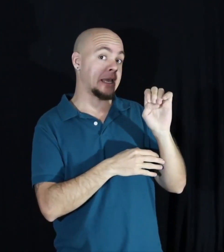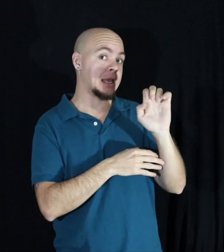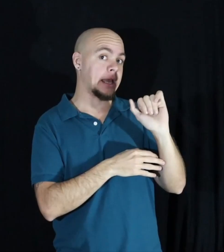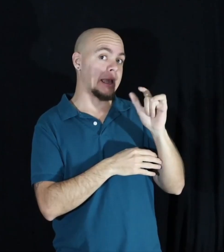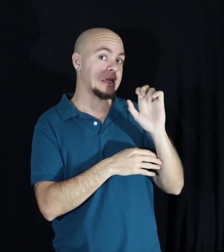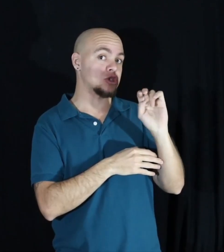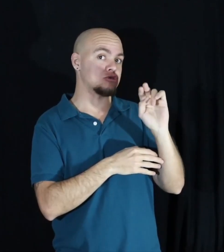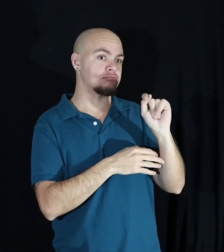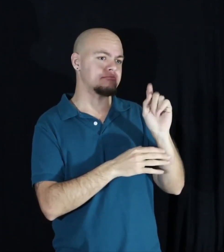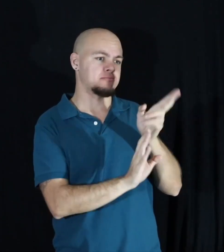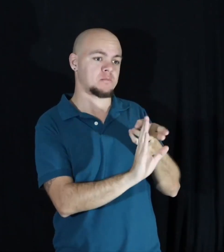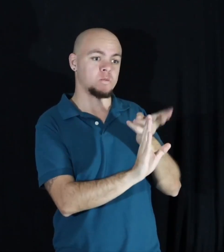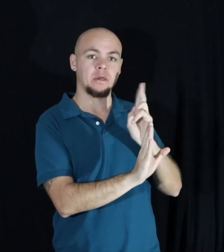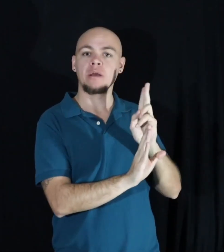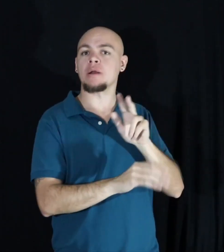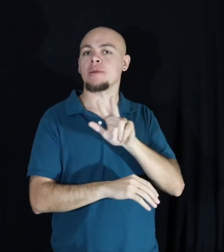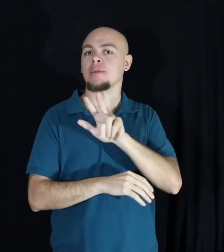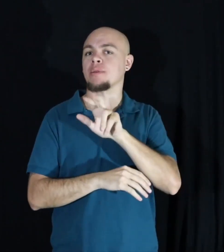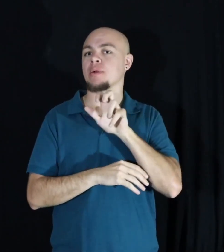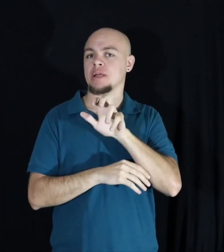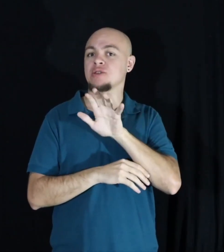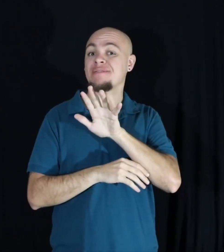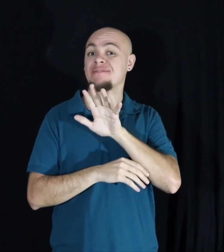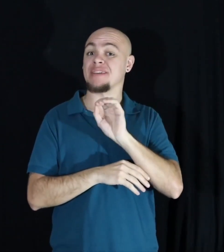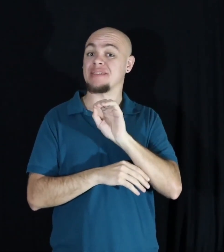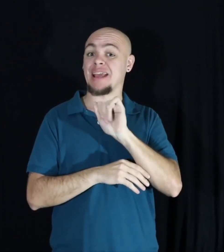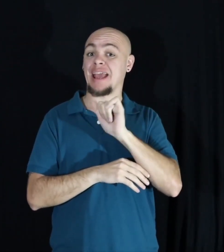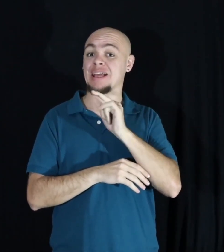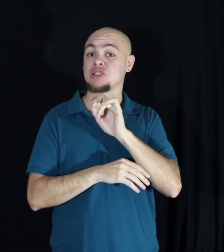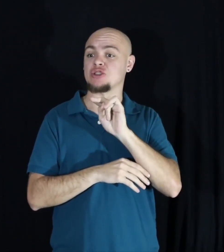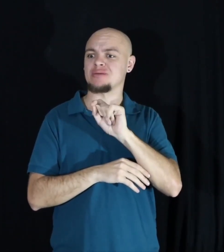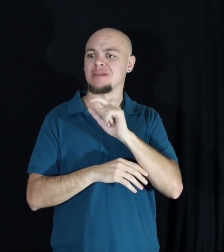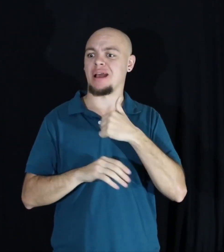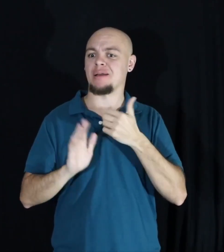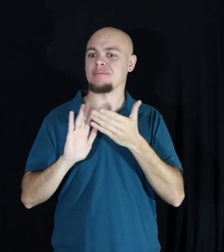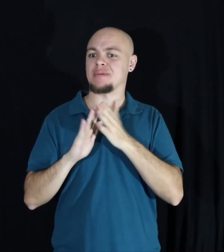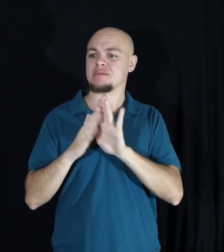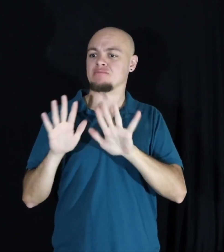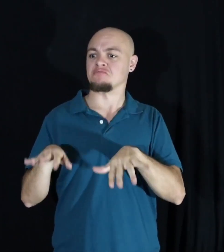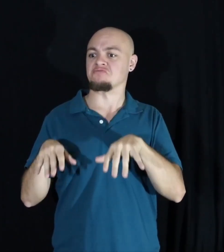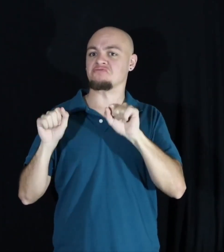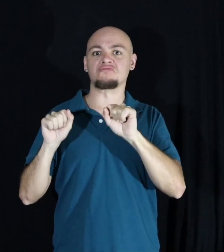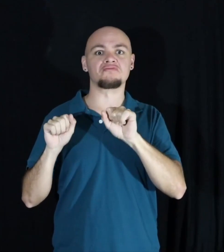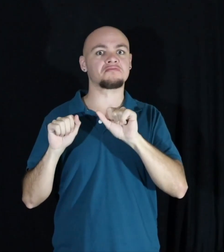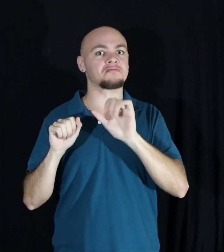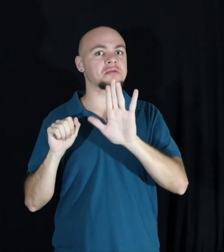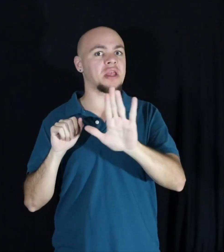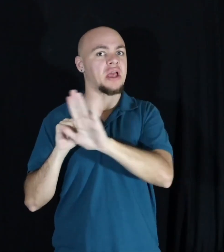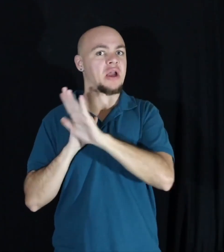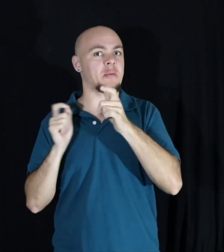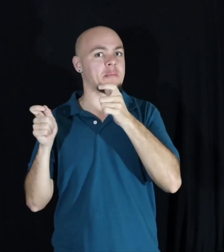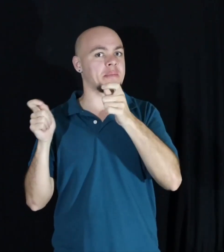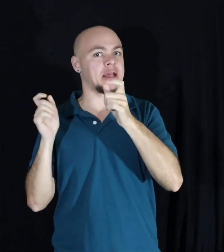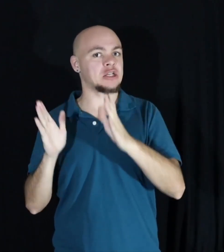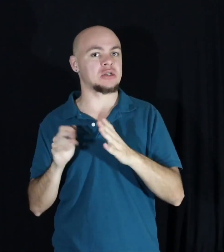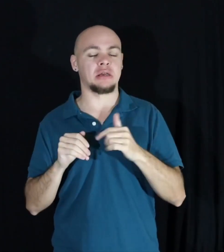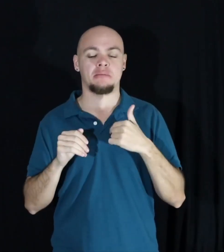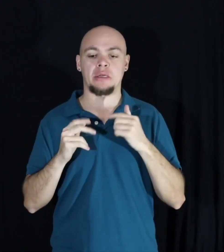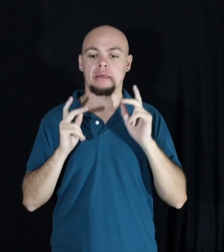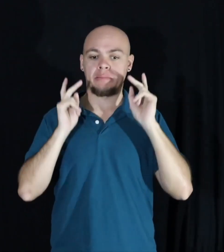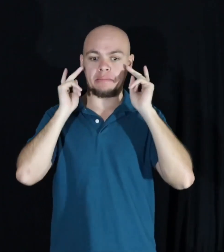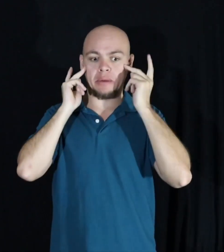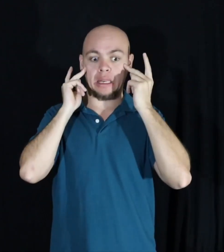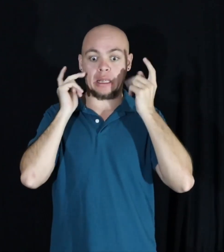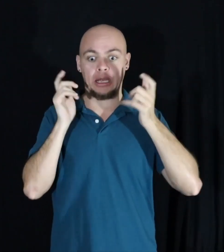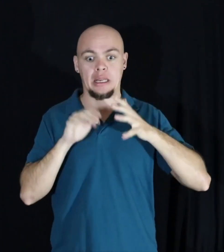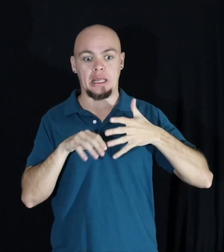a group of over 350 agents across the country. I found myself totally panicked and anxious when